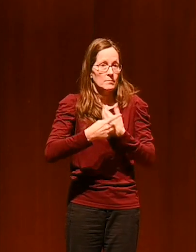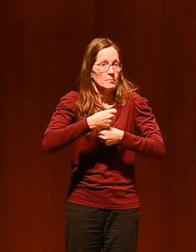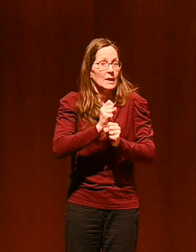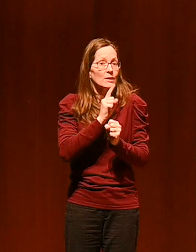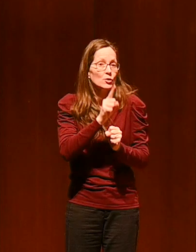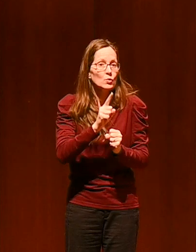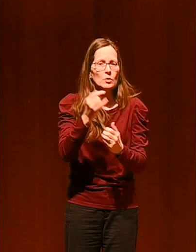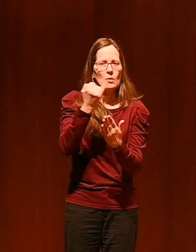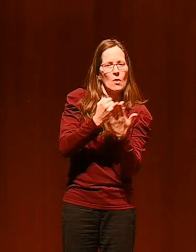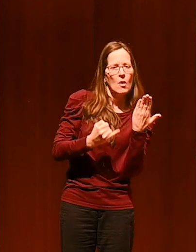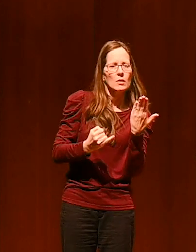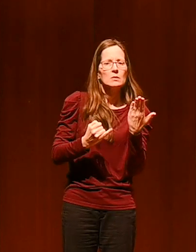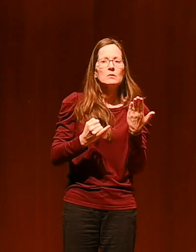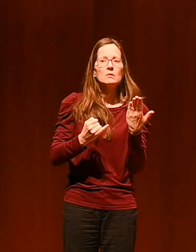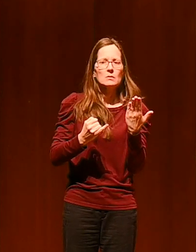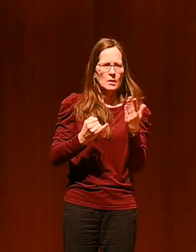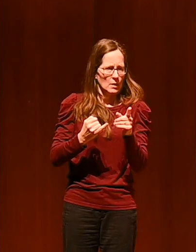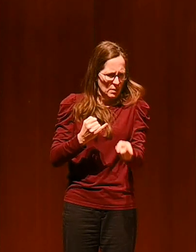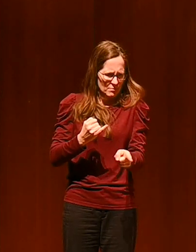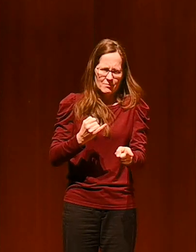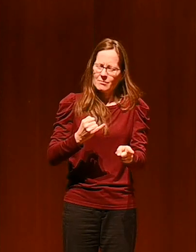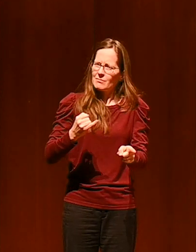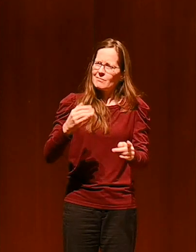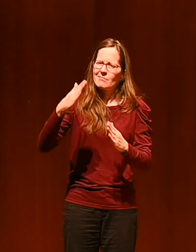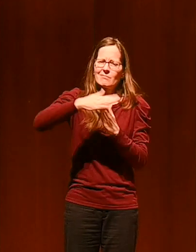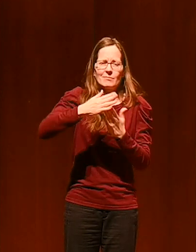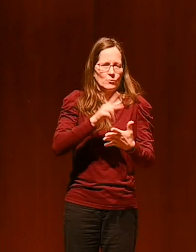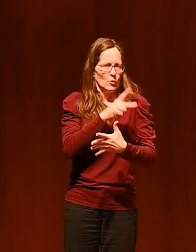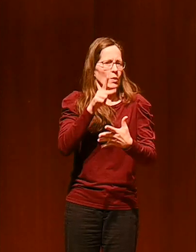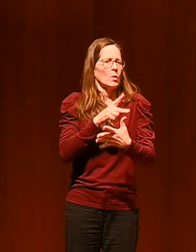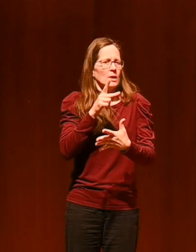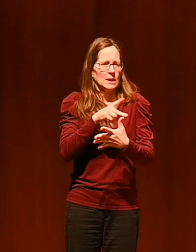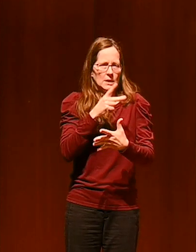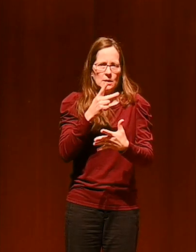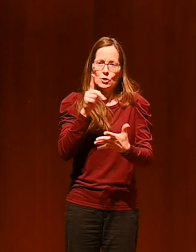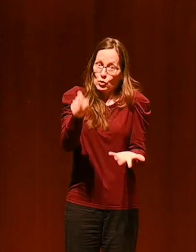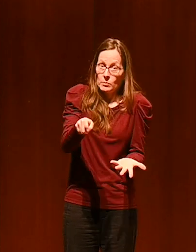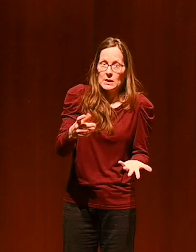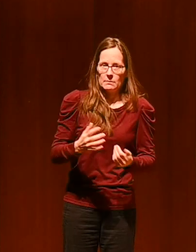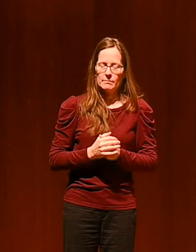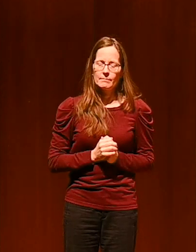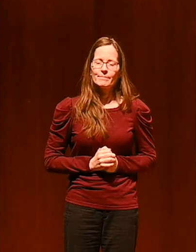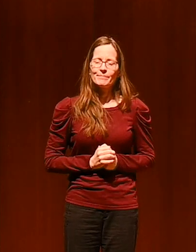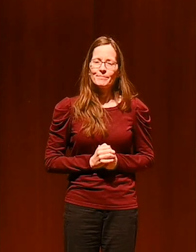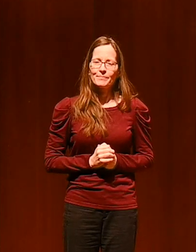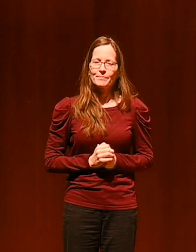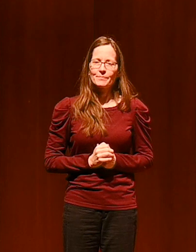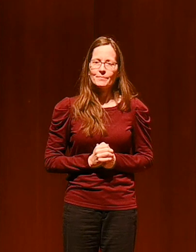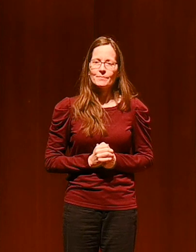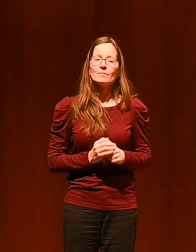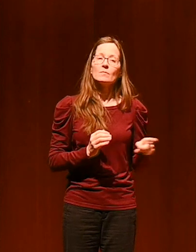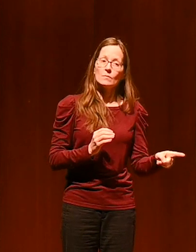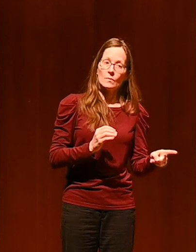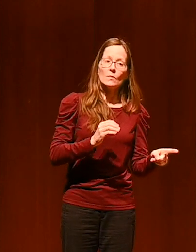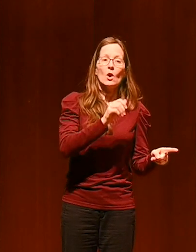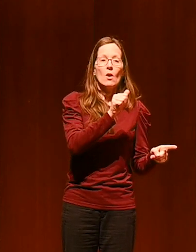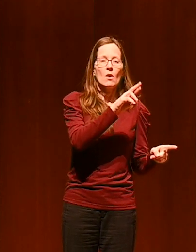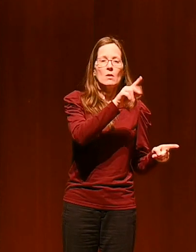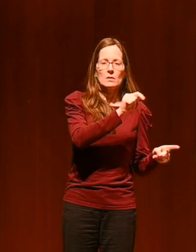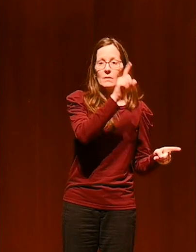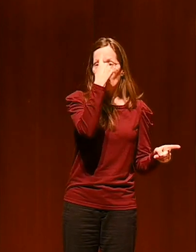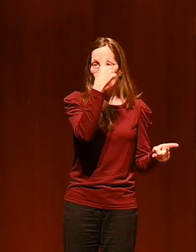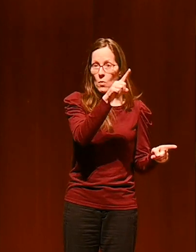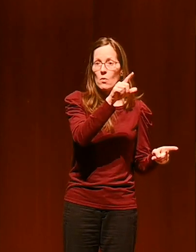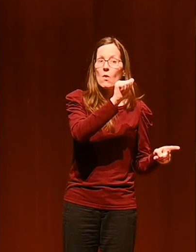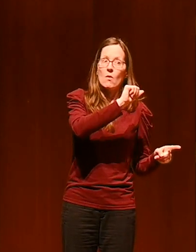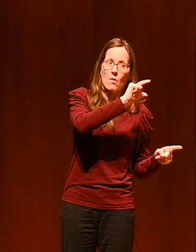of our community, where they belong. From our new Arts for All public art program to